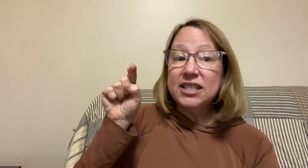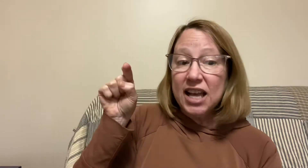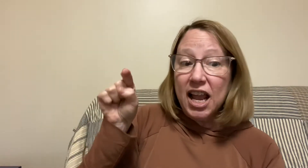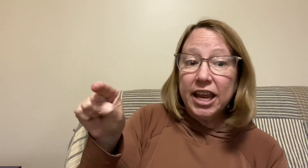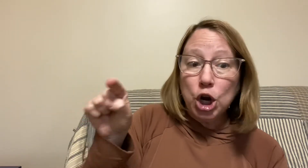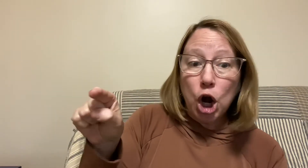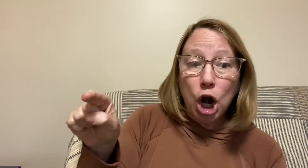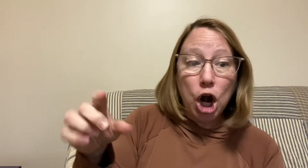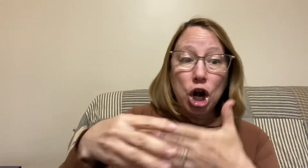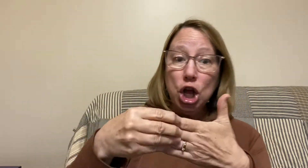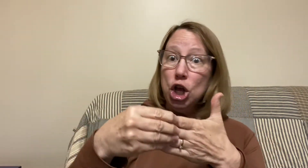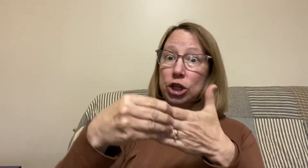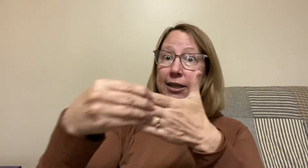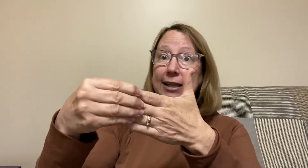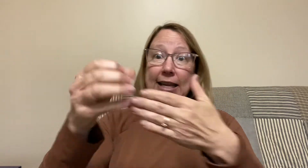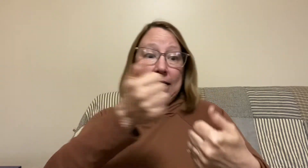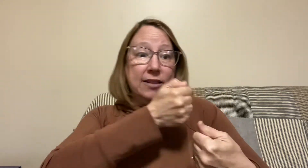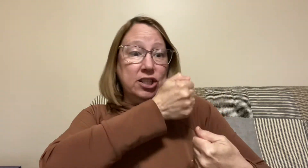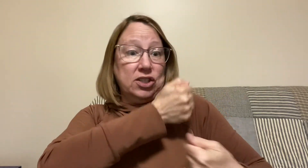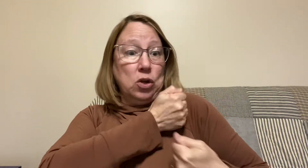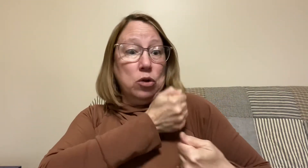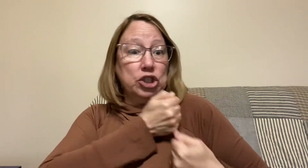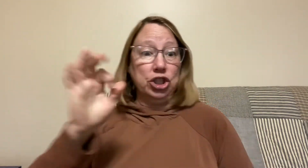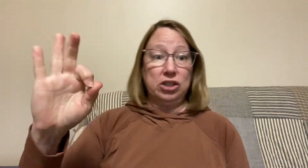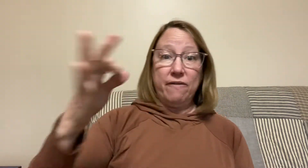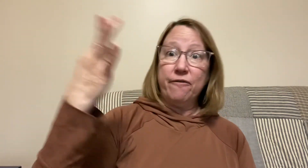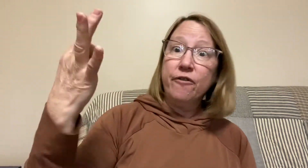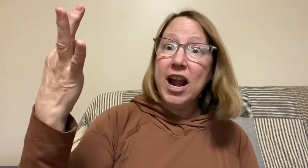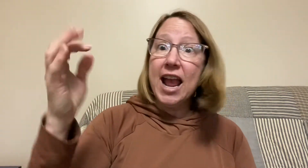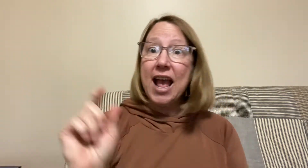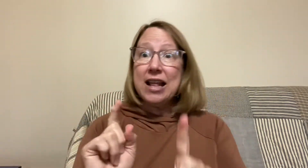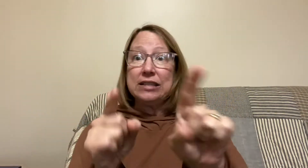English burned her village.